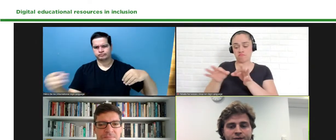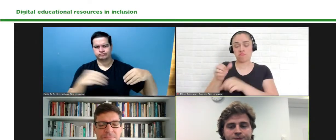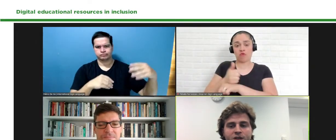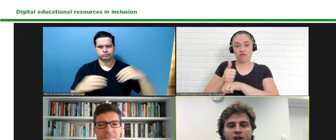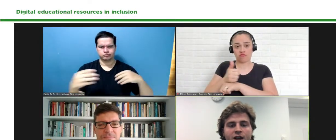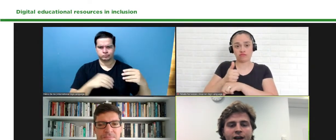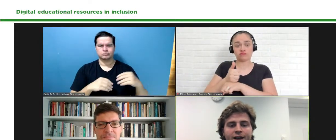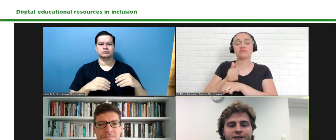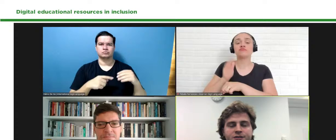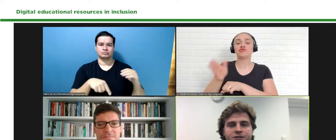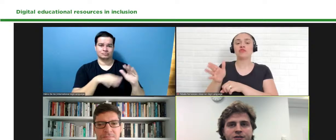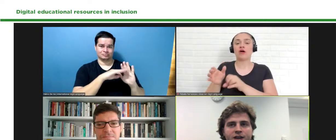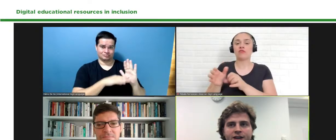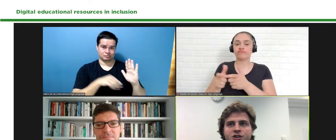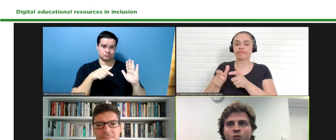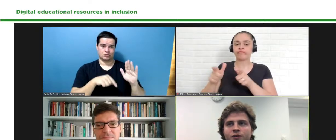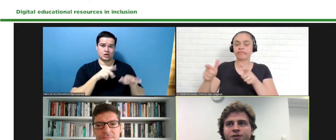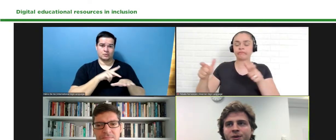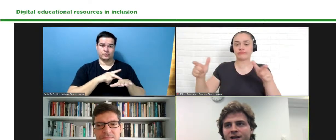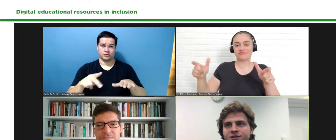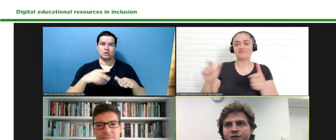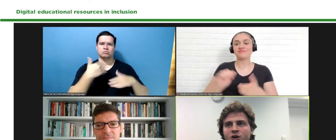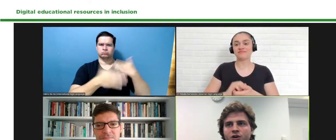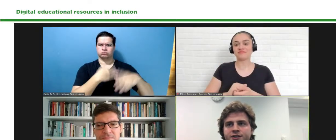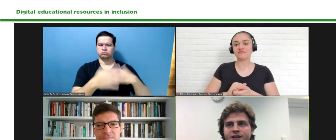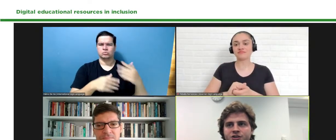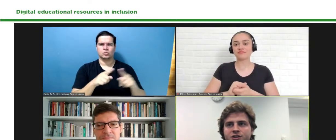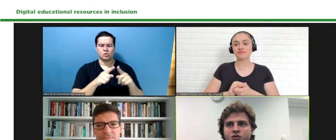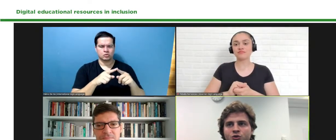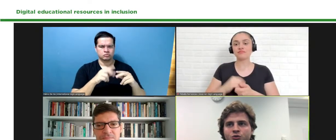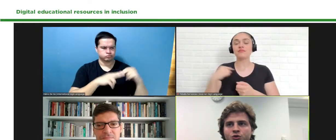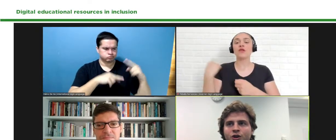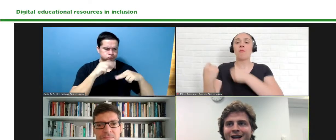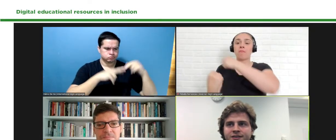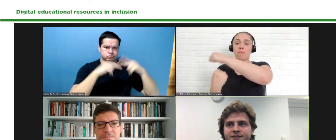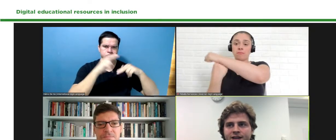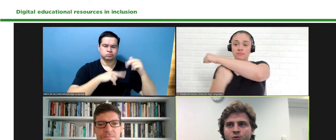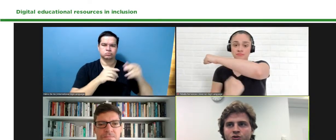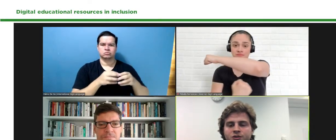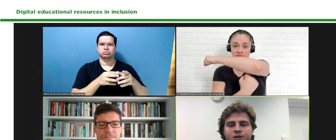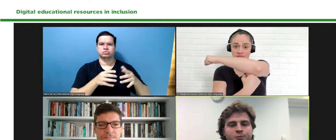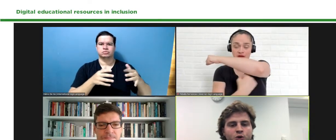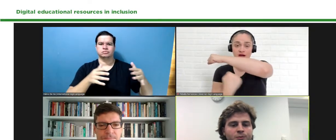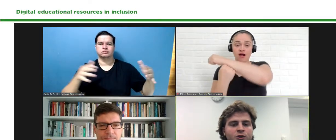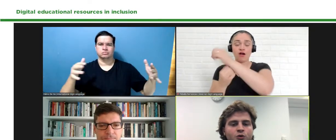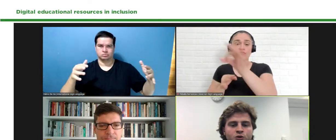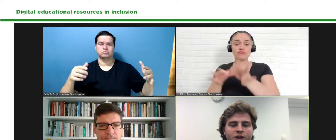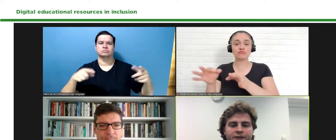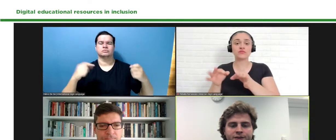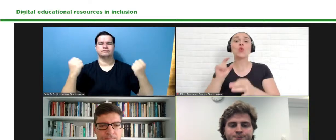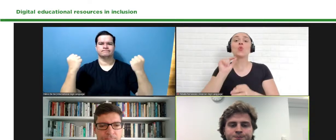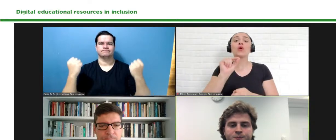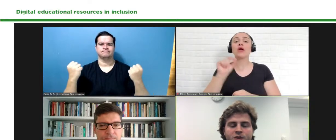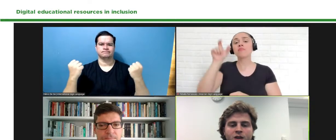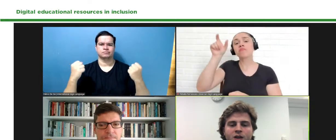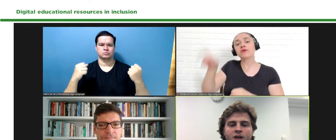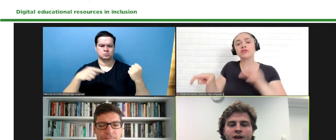the year, and actually one of the pillars of our organization is to connect these experts and put them in a room